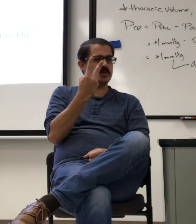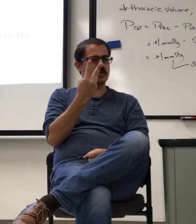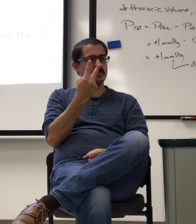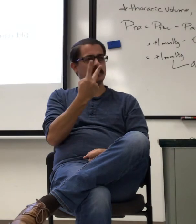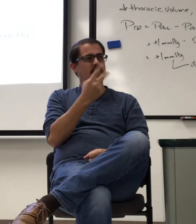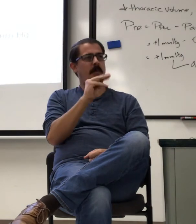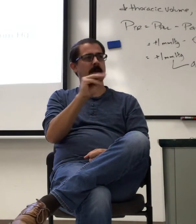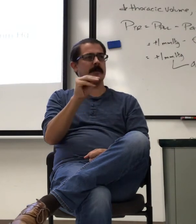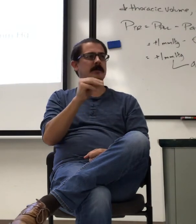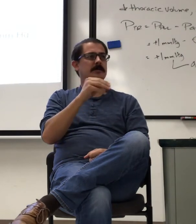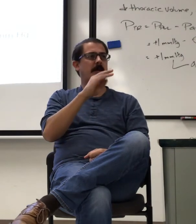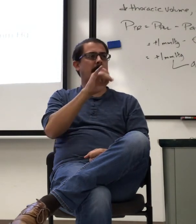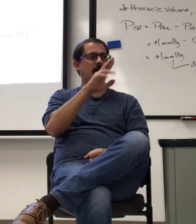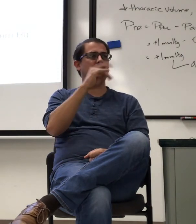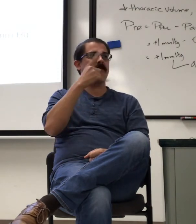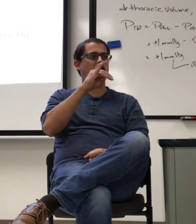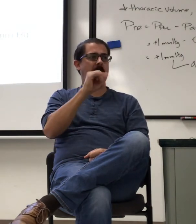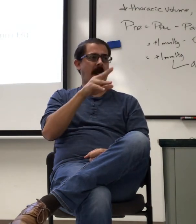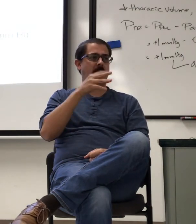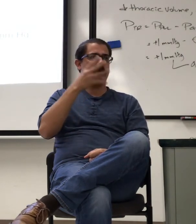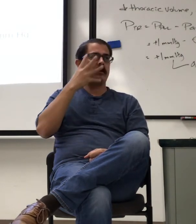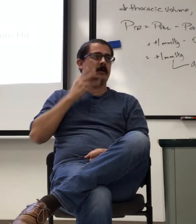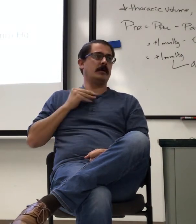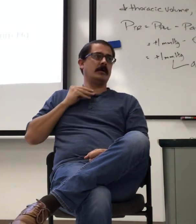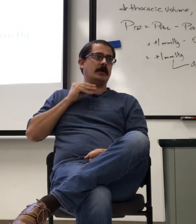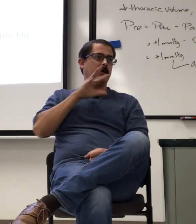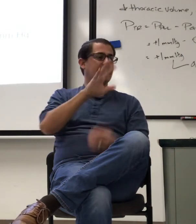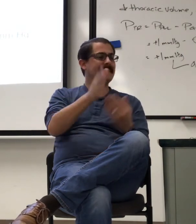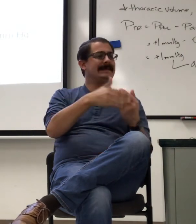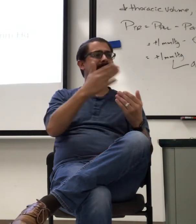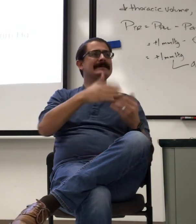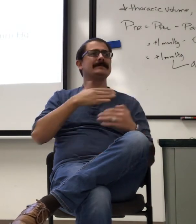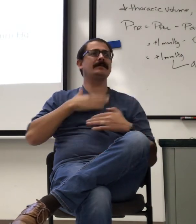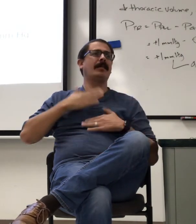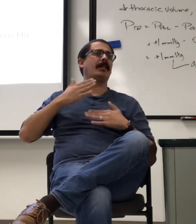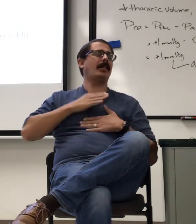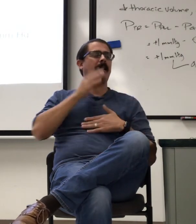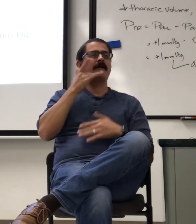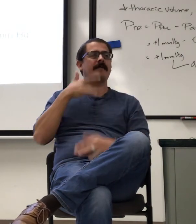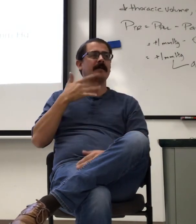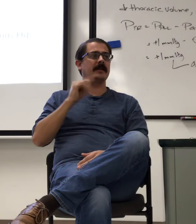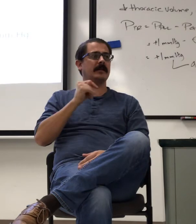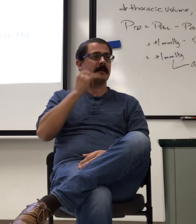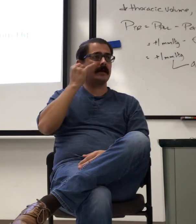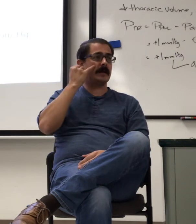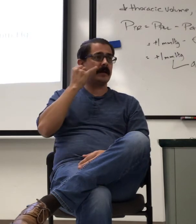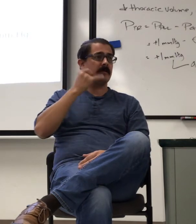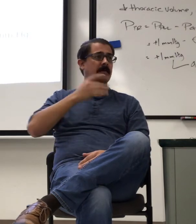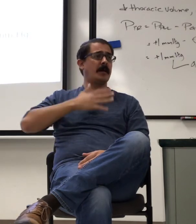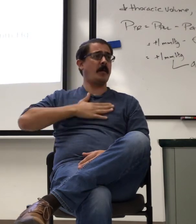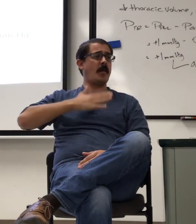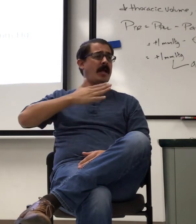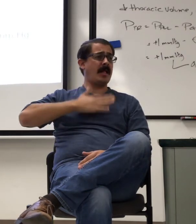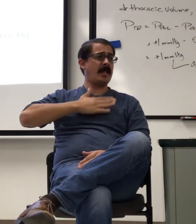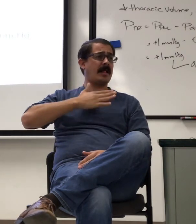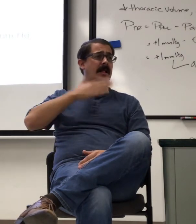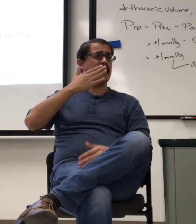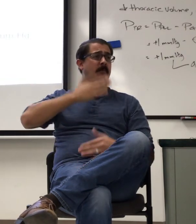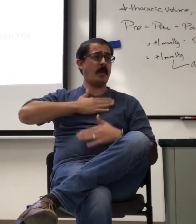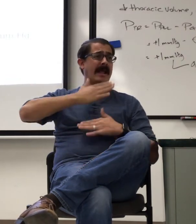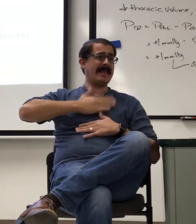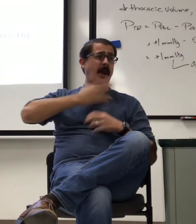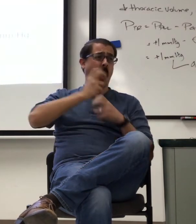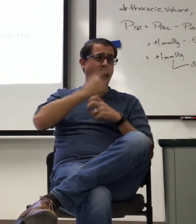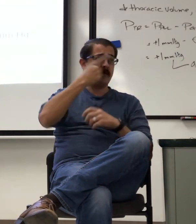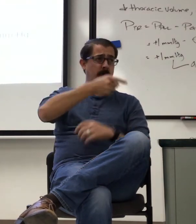mercury gradient to get air to flow. Easy breathing, you don't even feel it. But if breathing is labored without